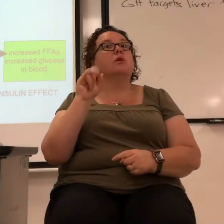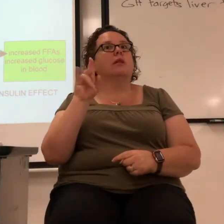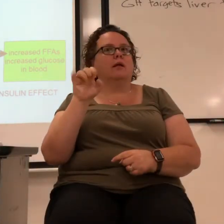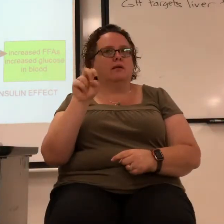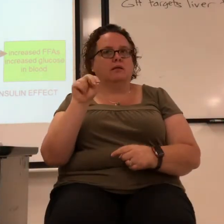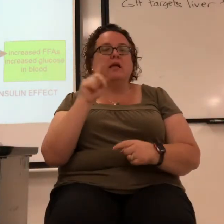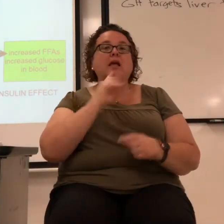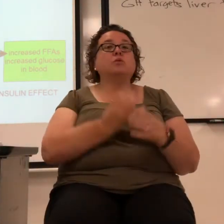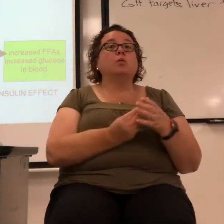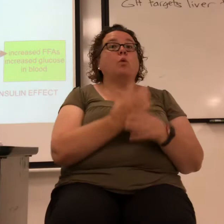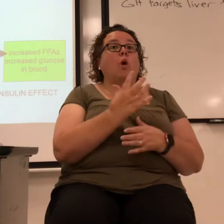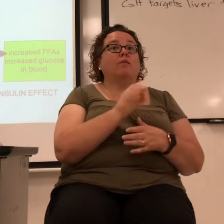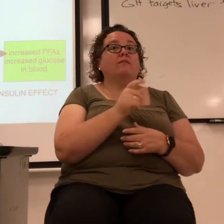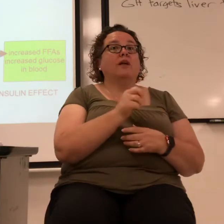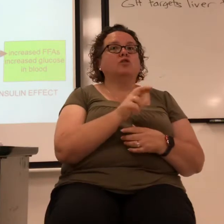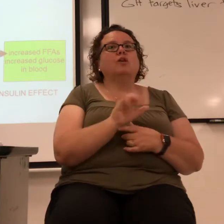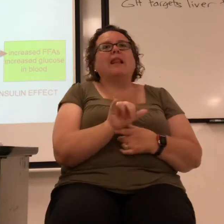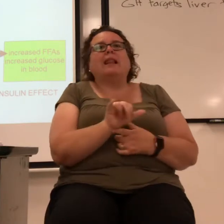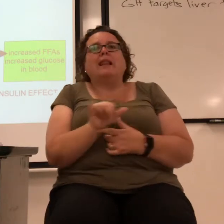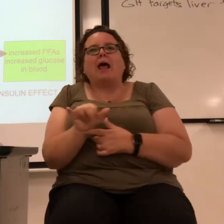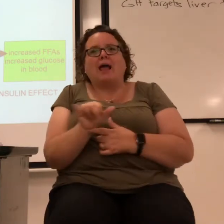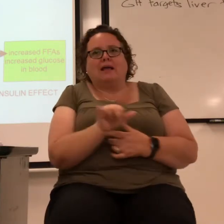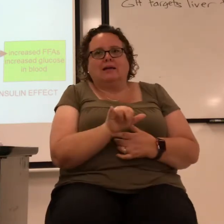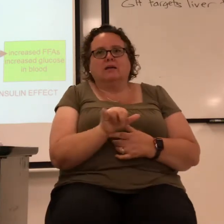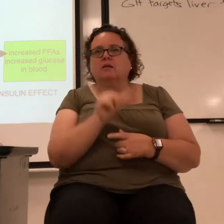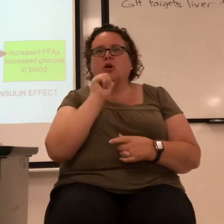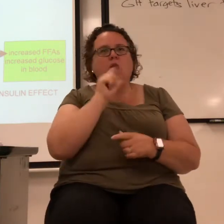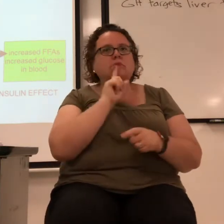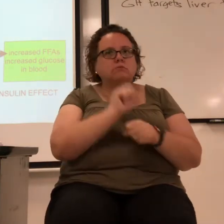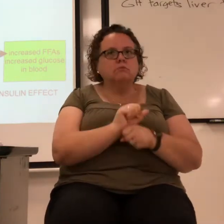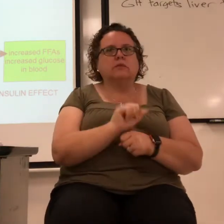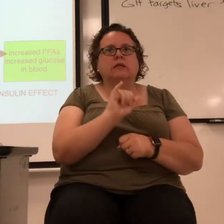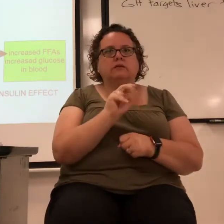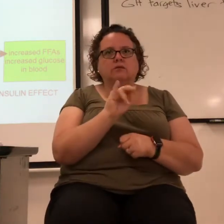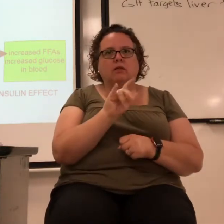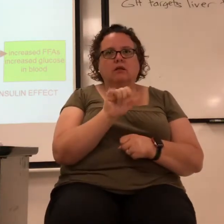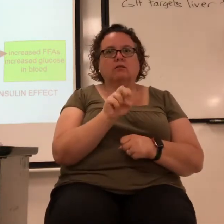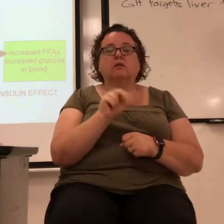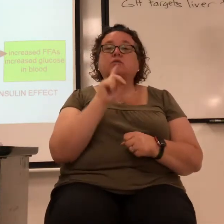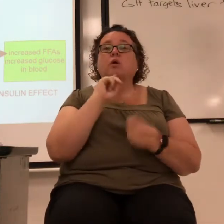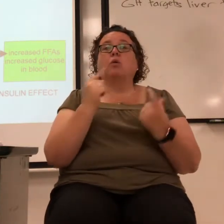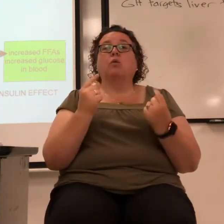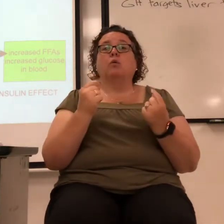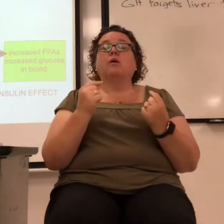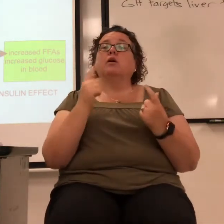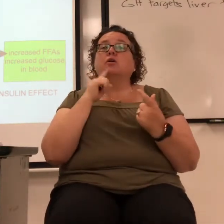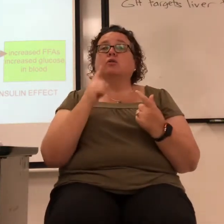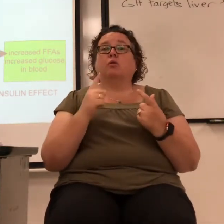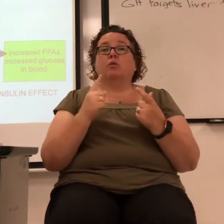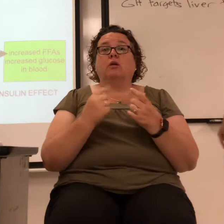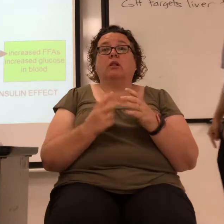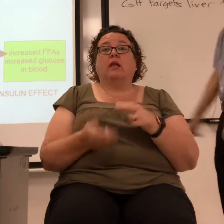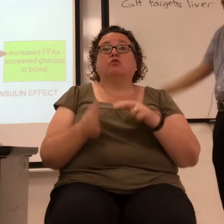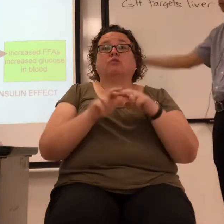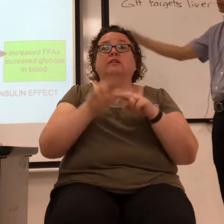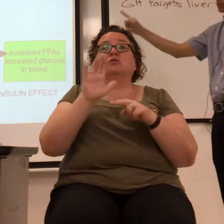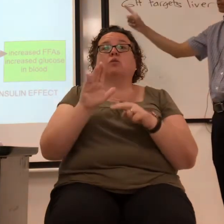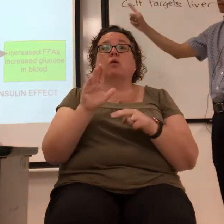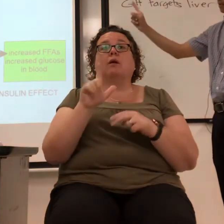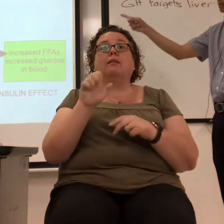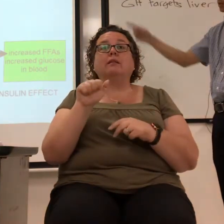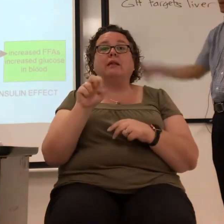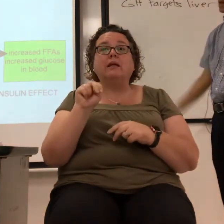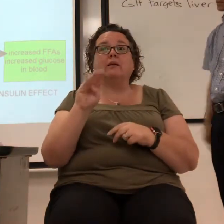factors that are like insulin. They have an anabolic effect. And so what they do, growth hormone does, you increase your lean mass, you